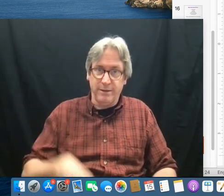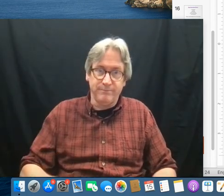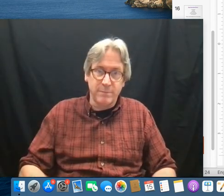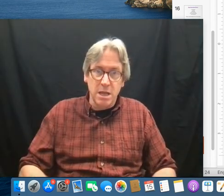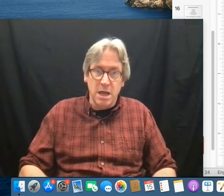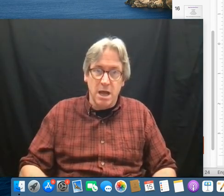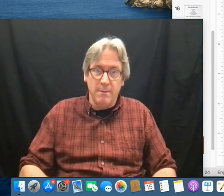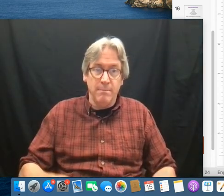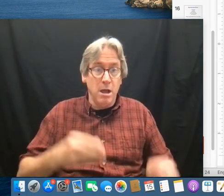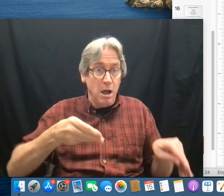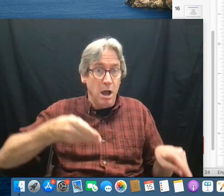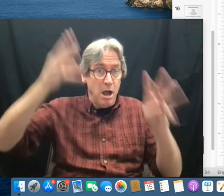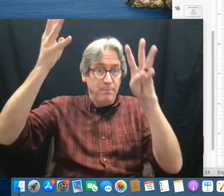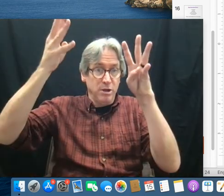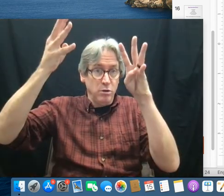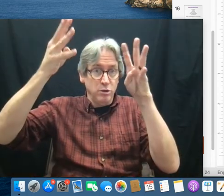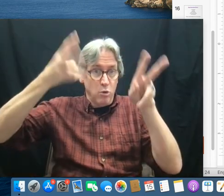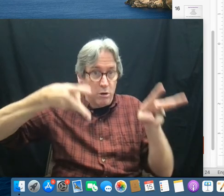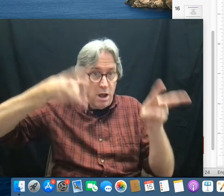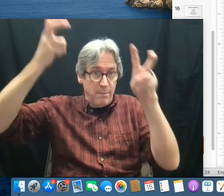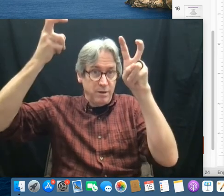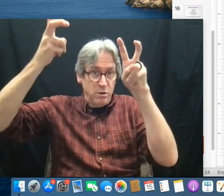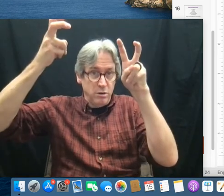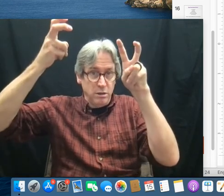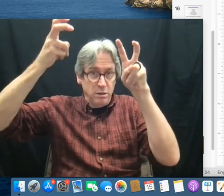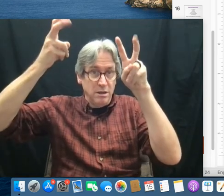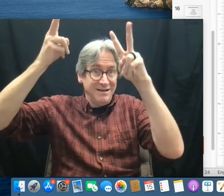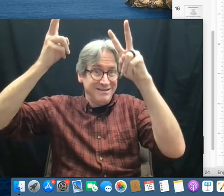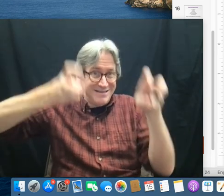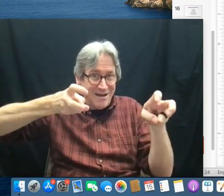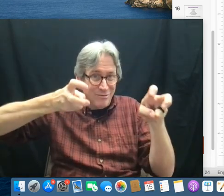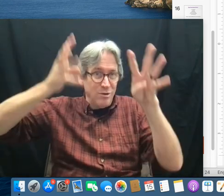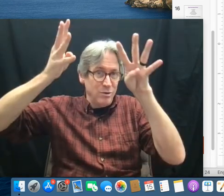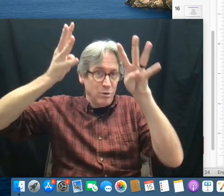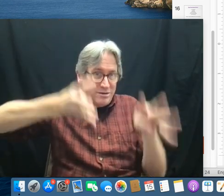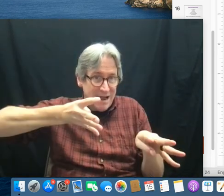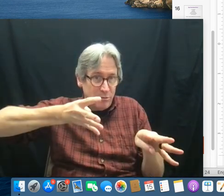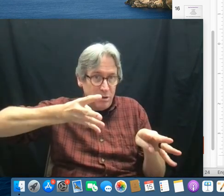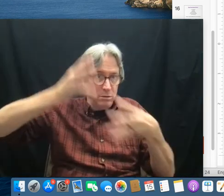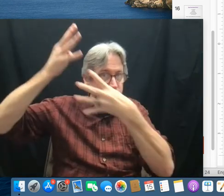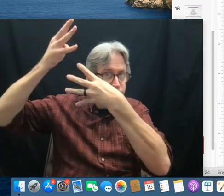home. Why did I switch into that accent? That's really weird. Anyway,